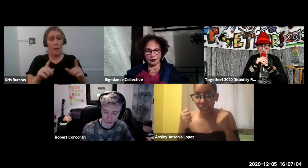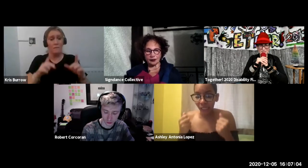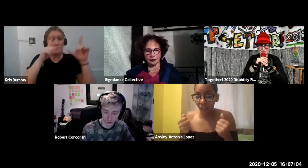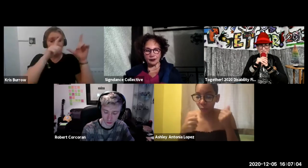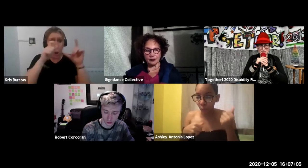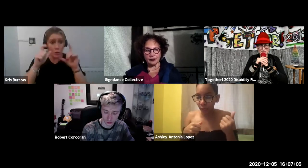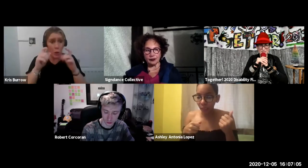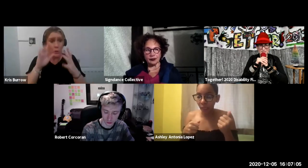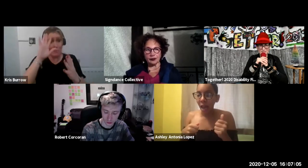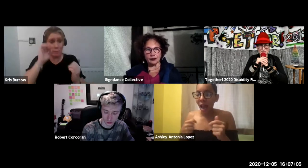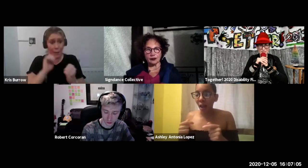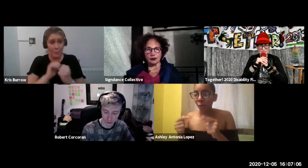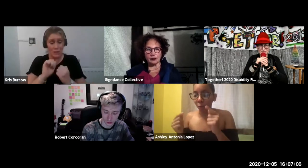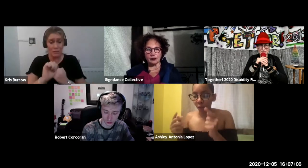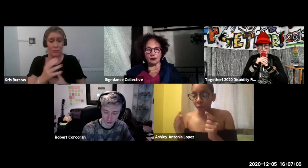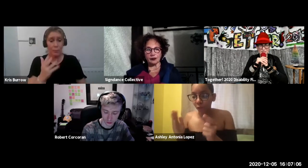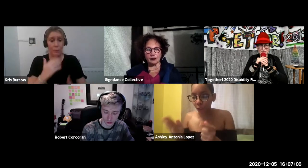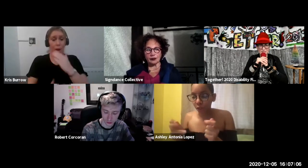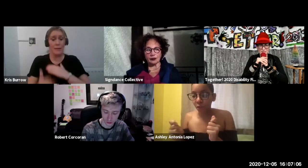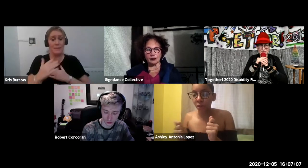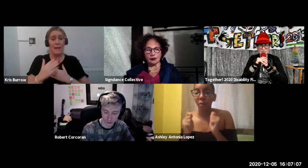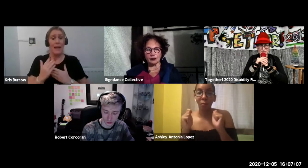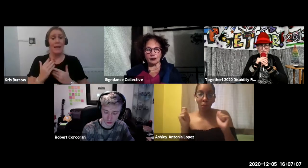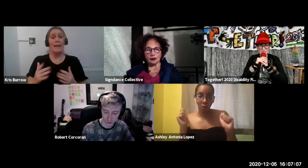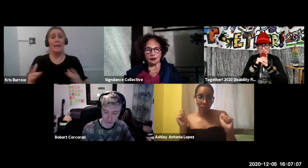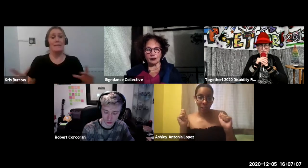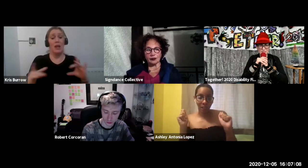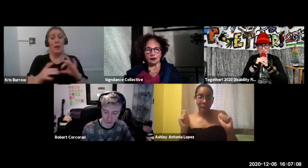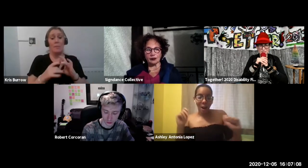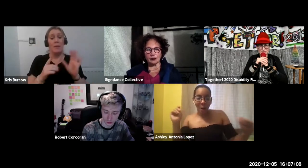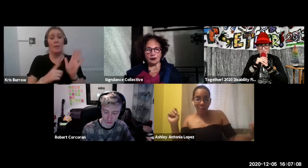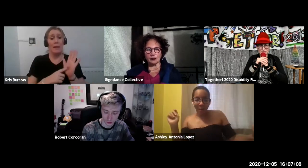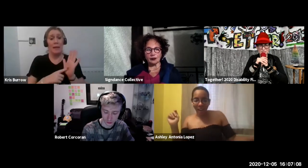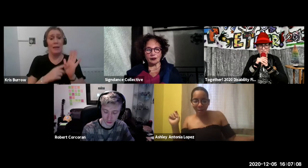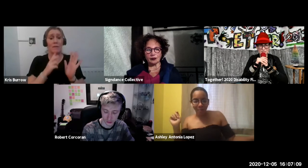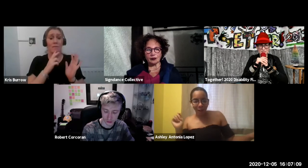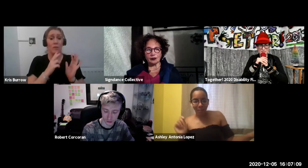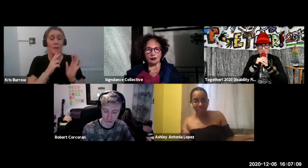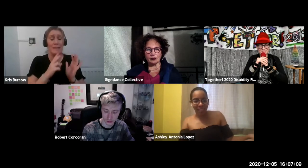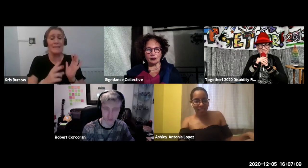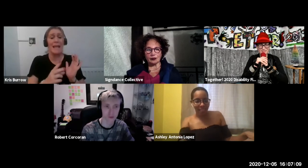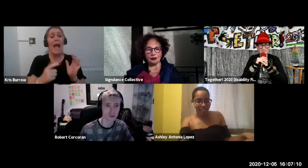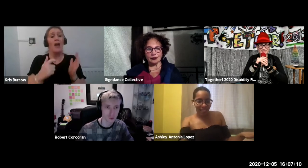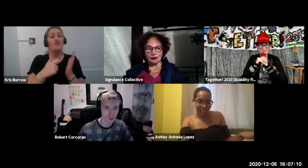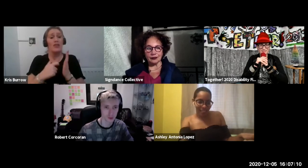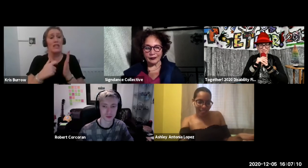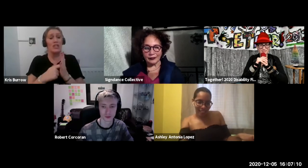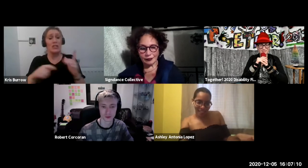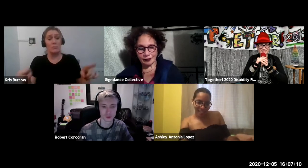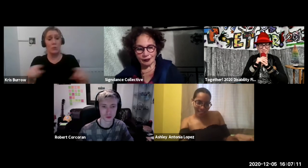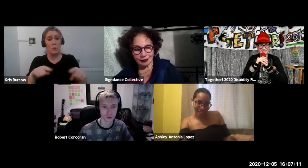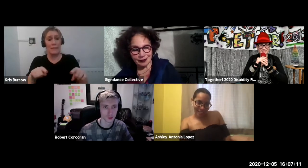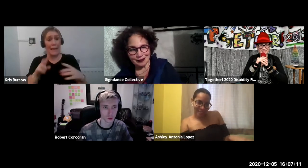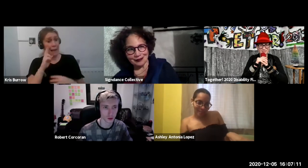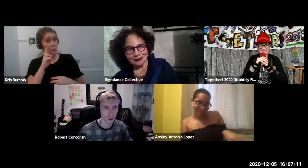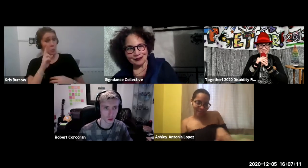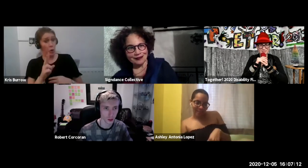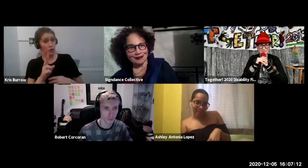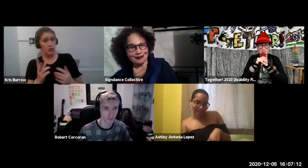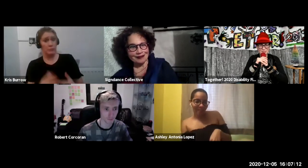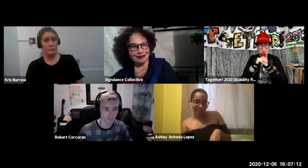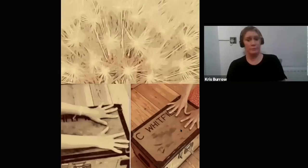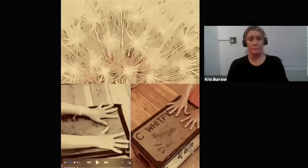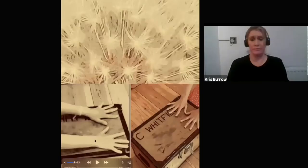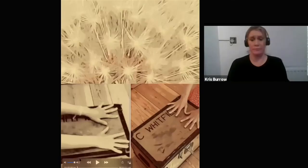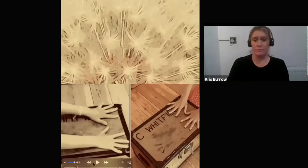accompanied with Leela's voice and with Richard's music. Okay, Rob, let's see this. Okay.